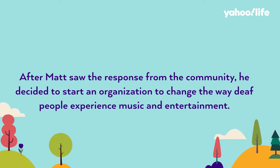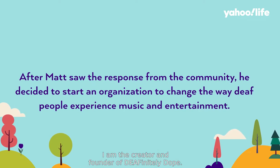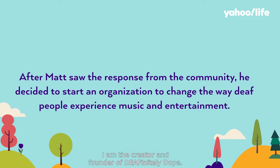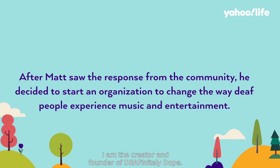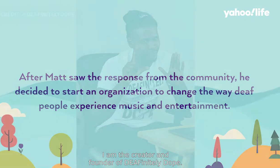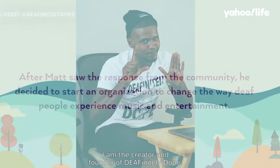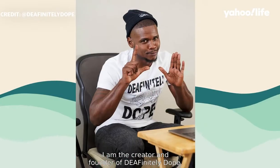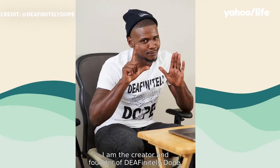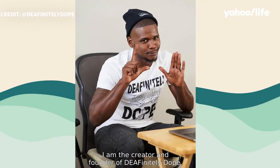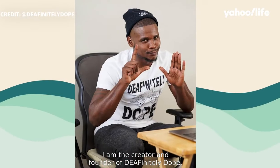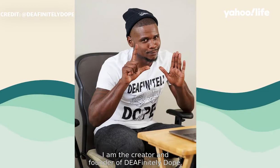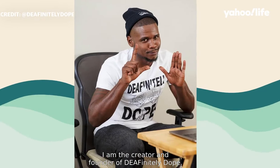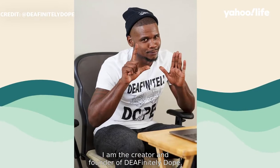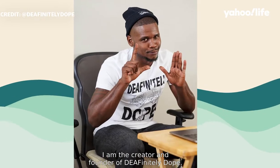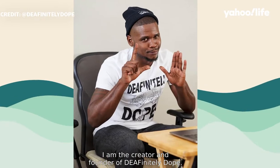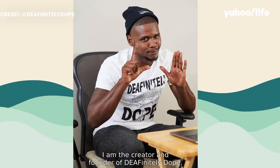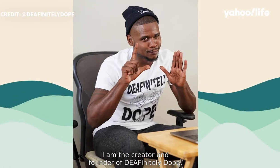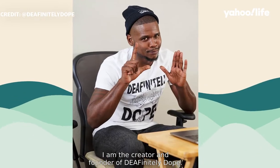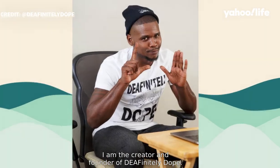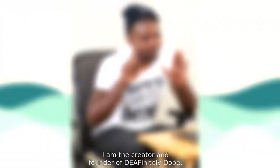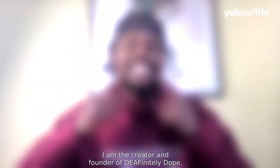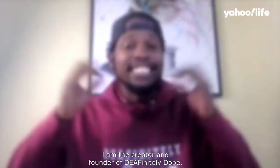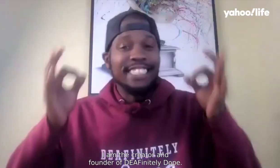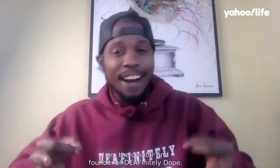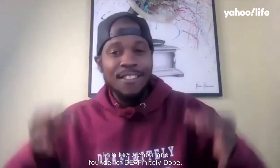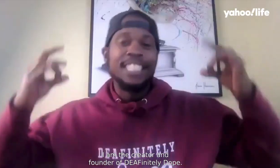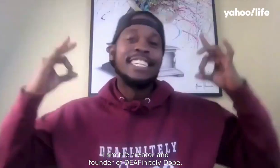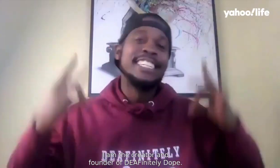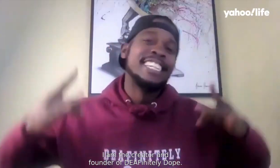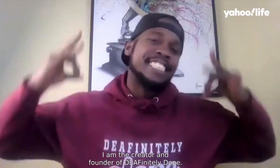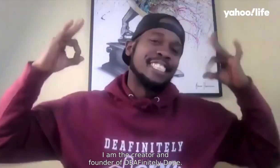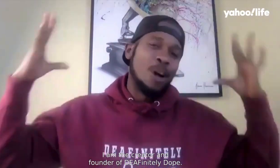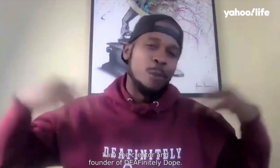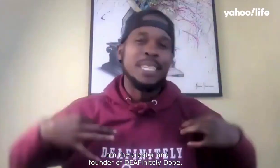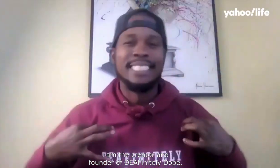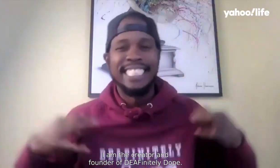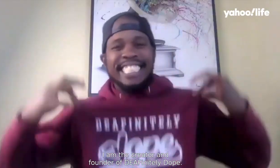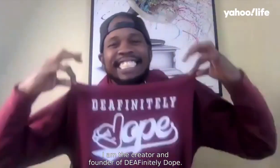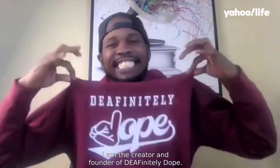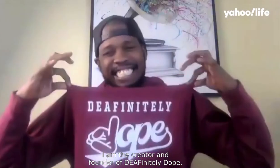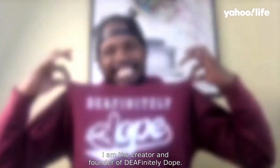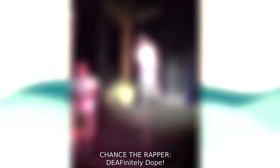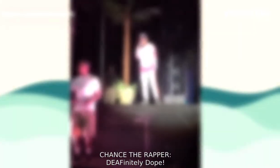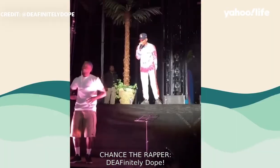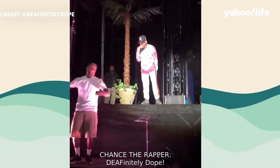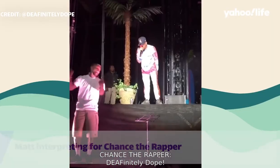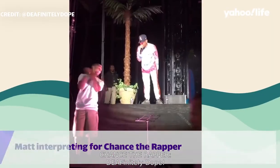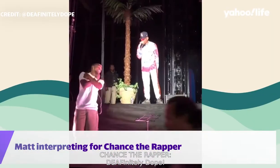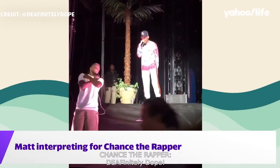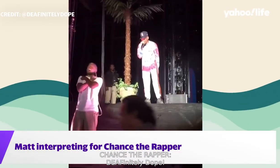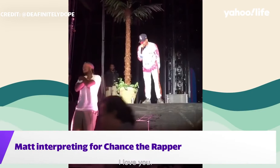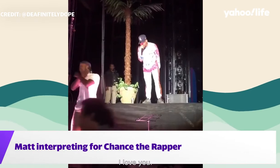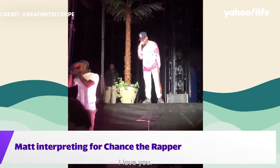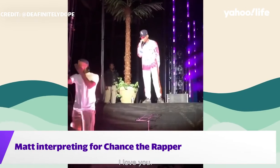I am the creator, founder of DEAFinitely Dope. DEAFinitely Dope, I love